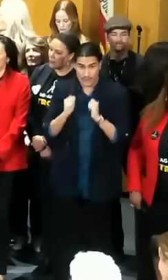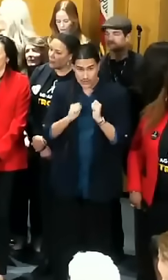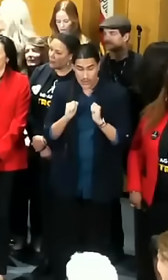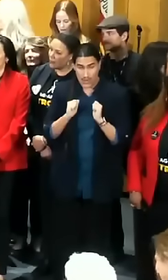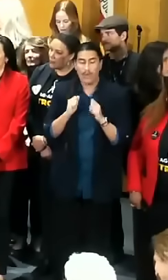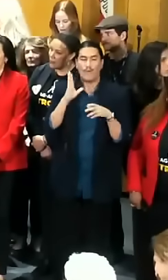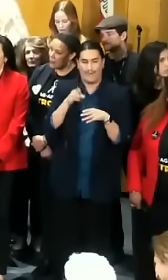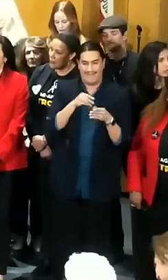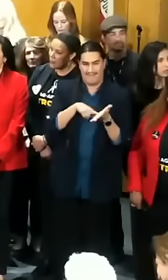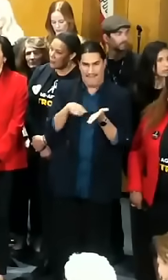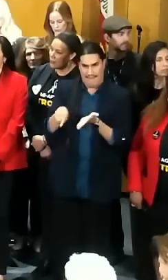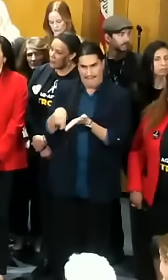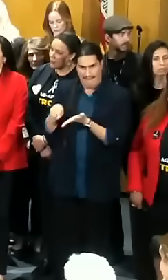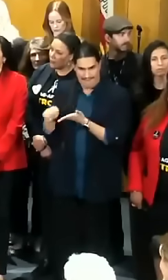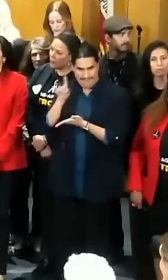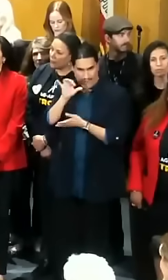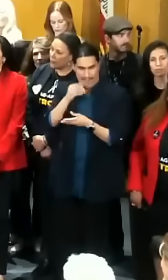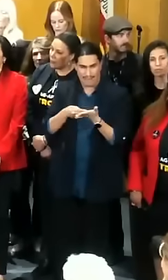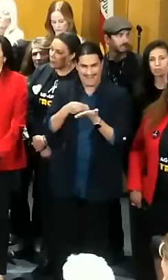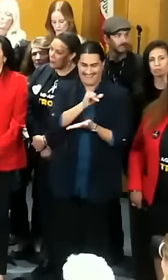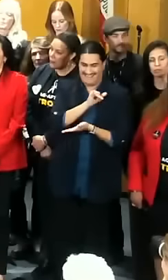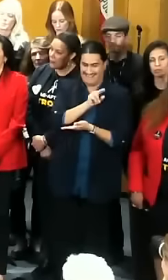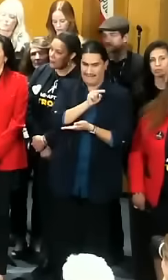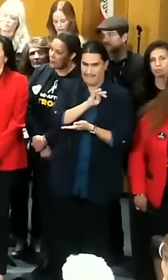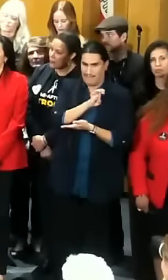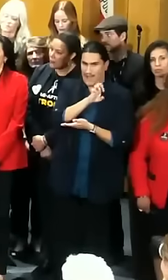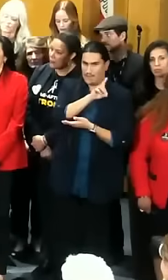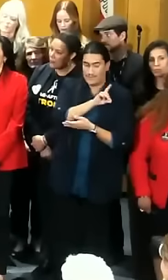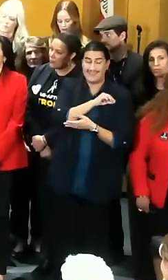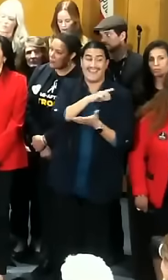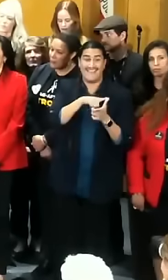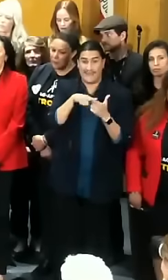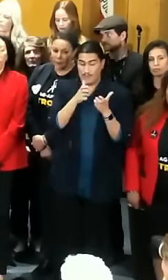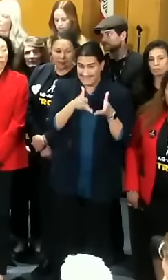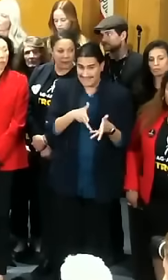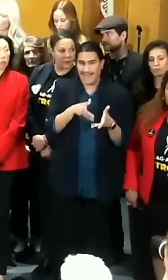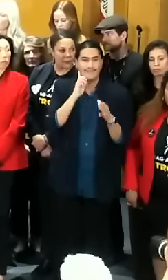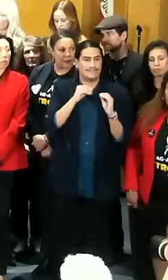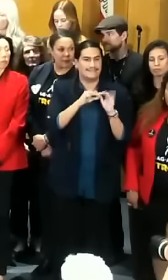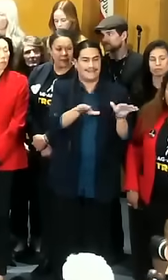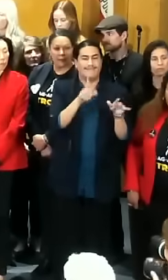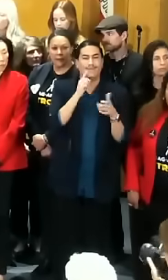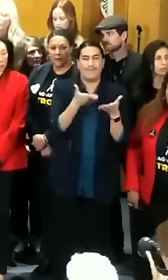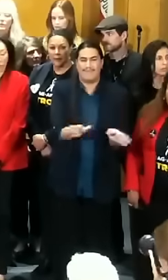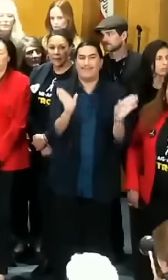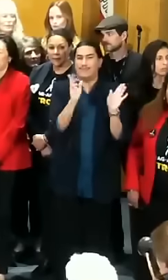metric for the inbound money, and part of which will go into the fund for a wider distribution. Thank you.